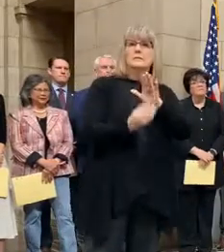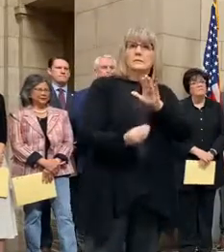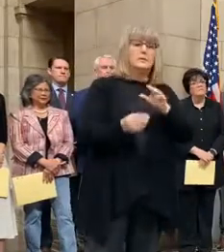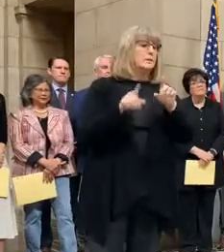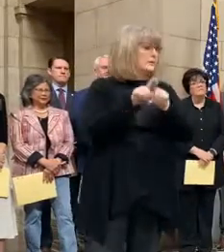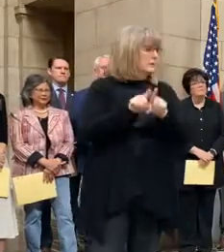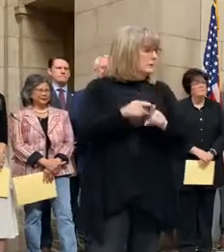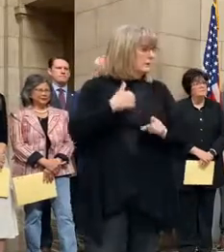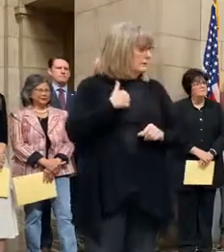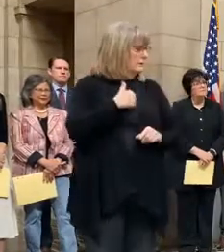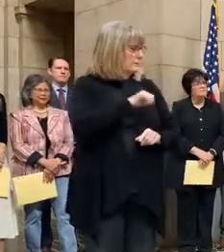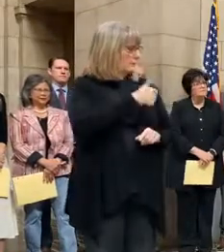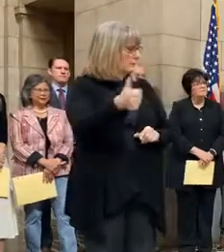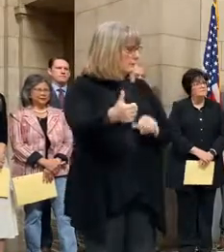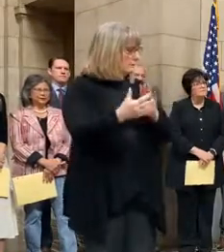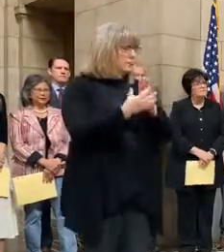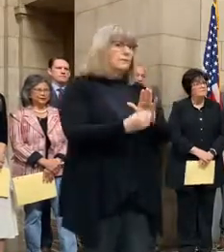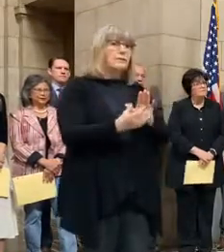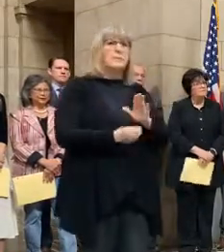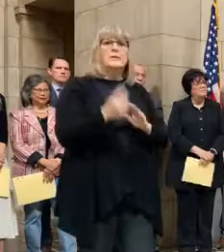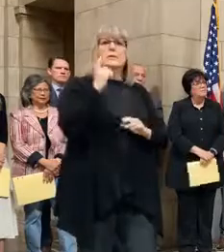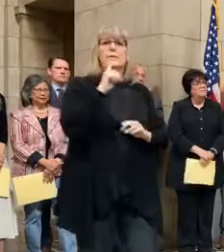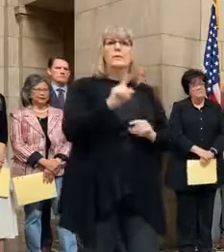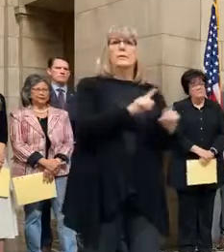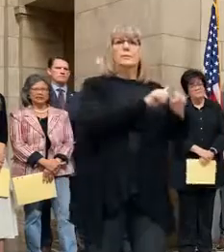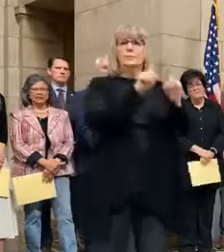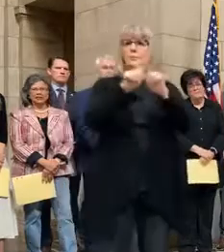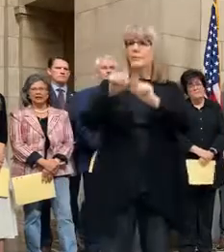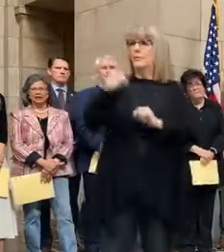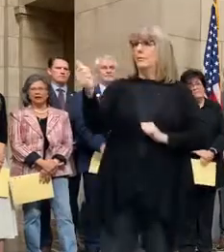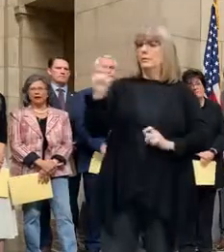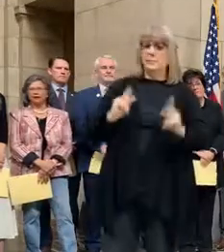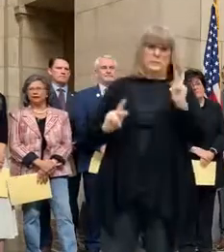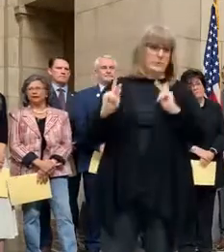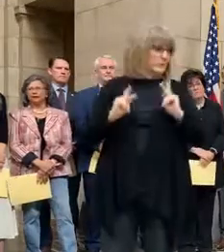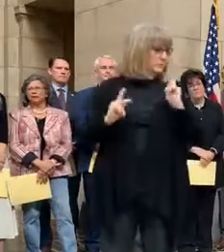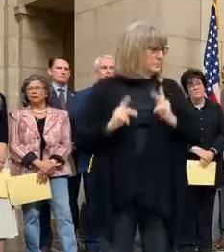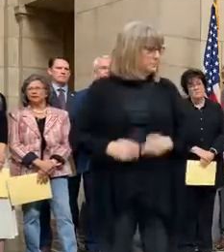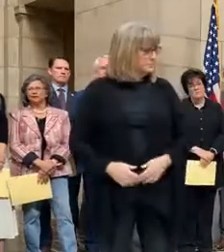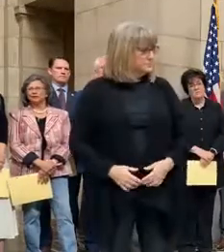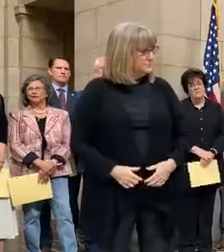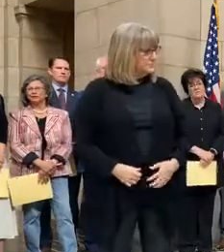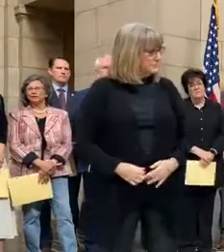also have additional copies that we have for a number of other people.